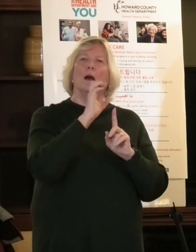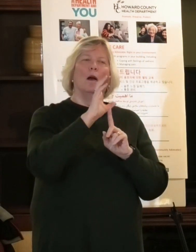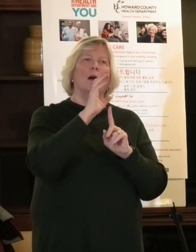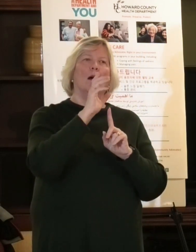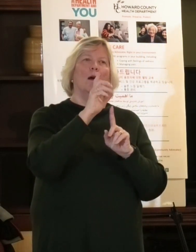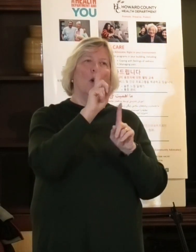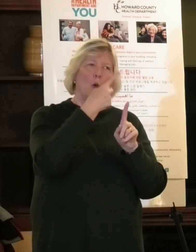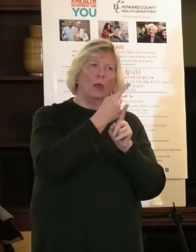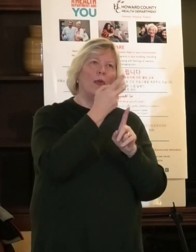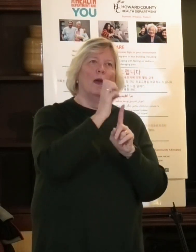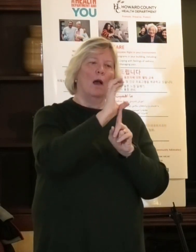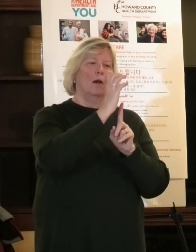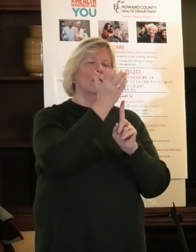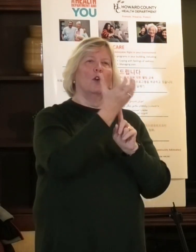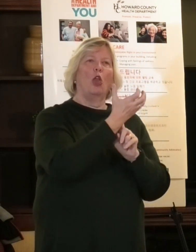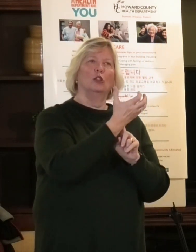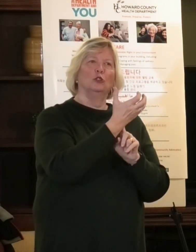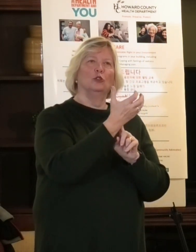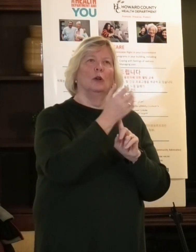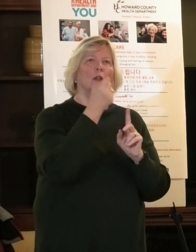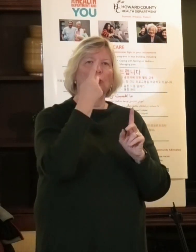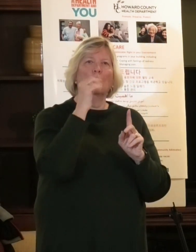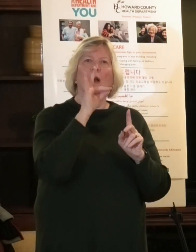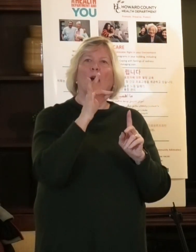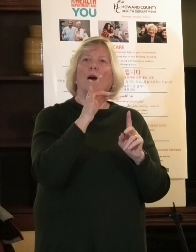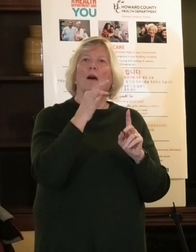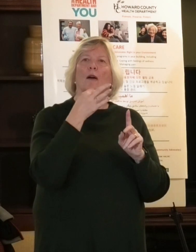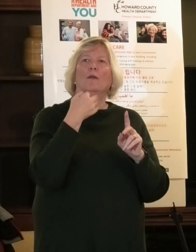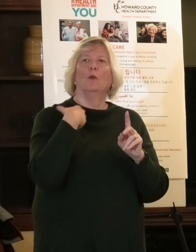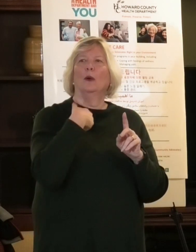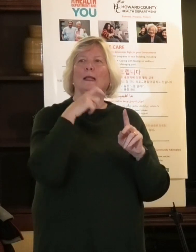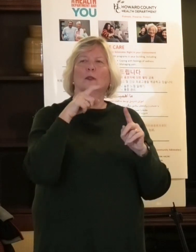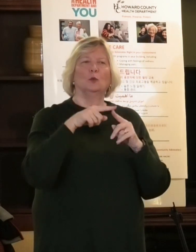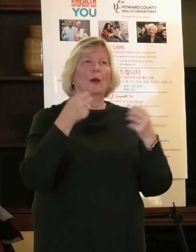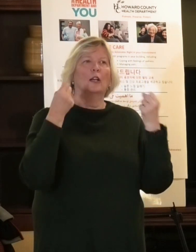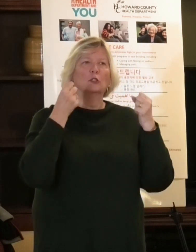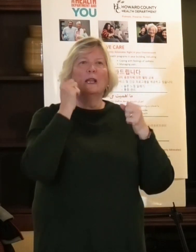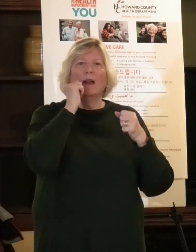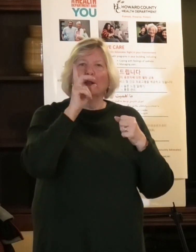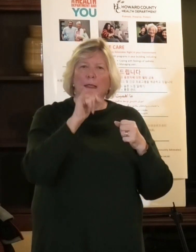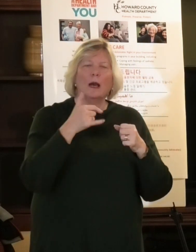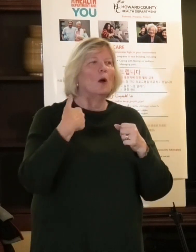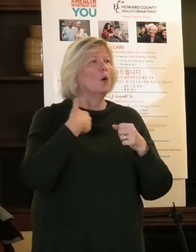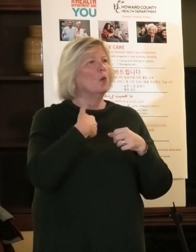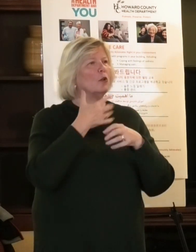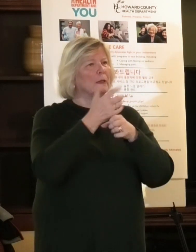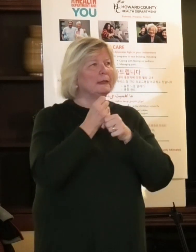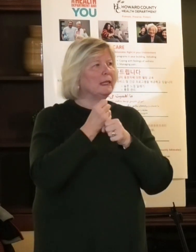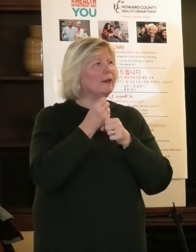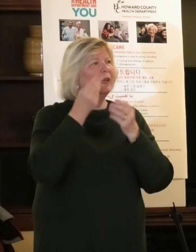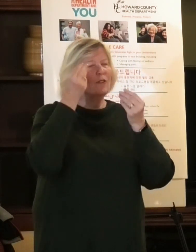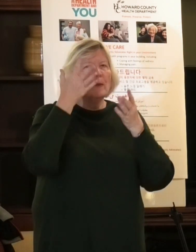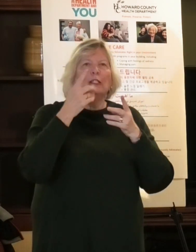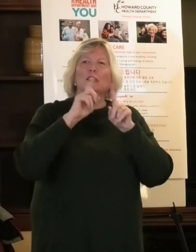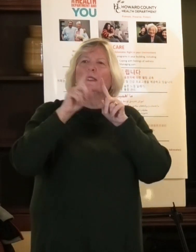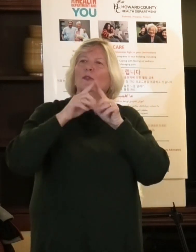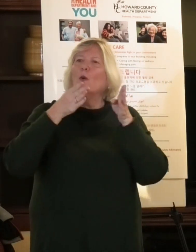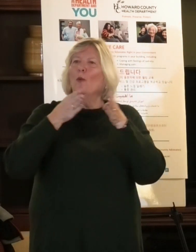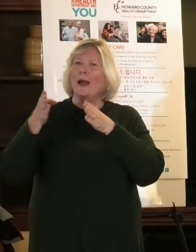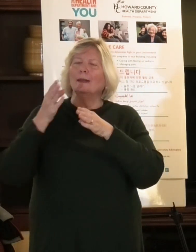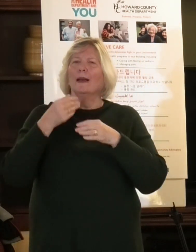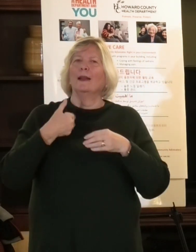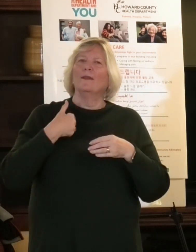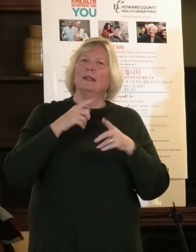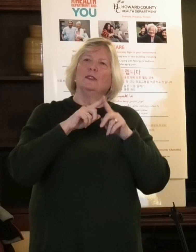we need to have and exercise every day because of how, as Dr. Rossman mentioned, we receive information differently and have different feelings